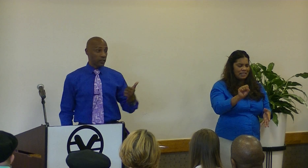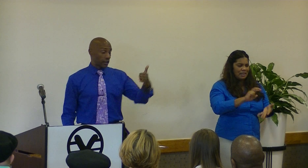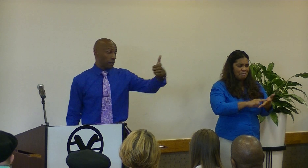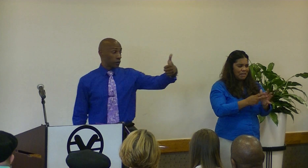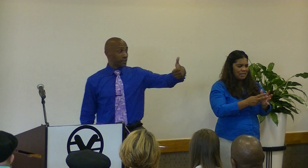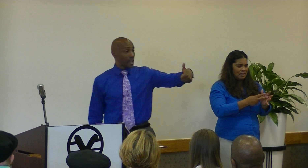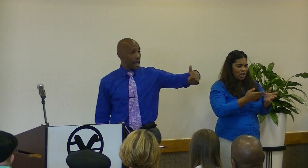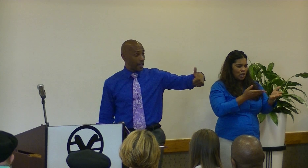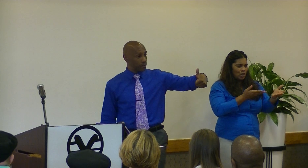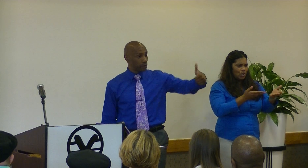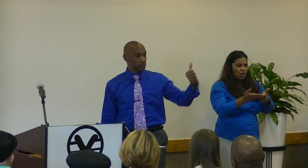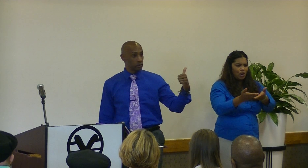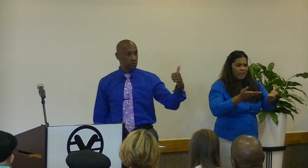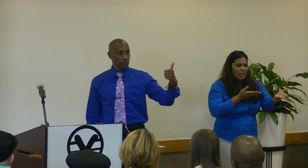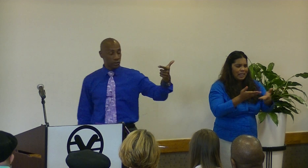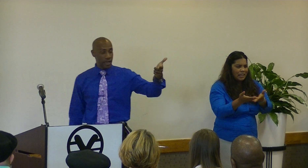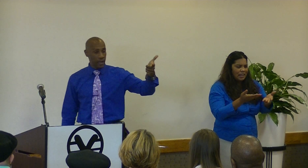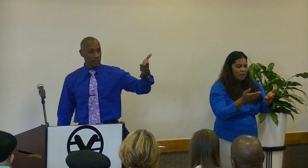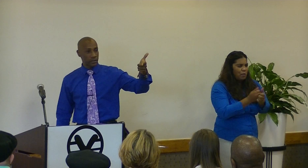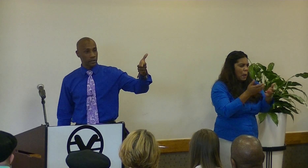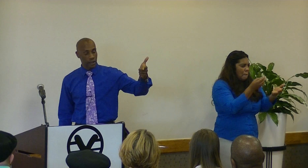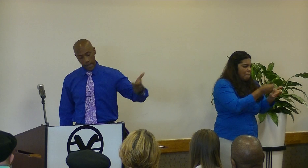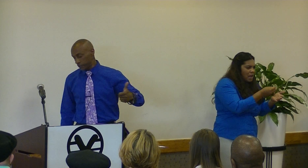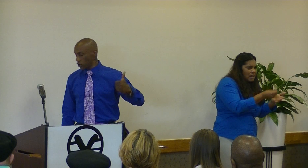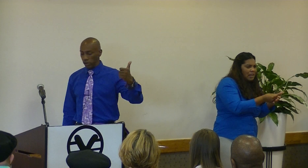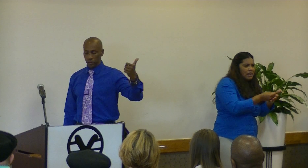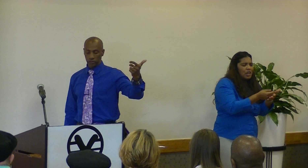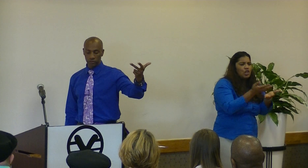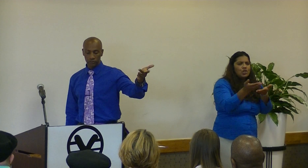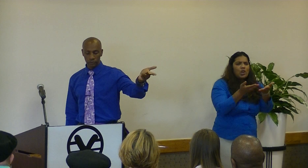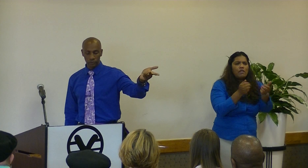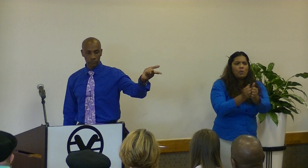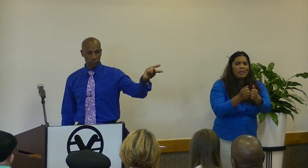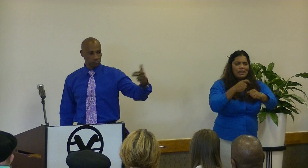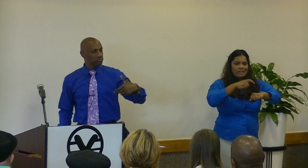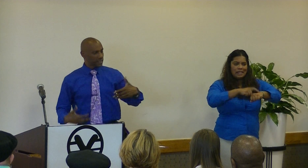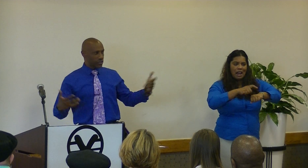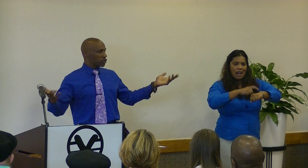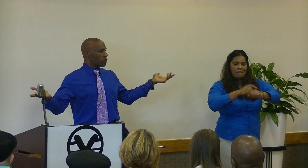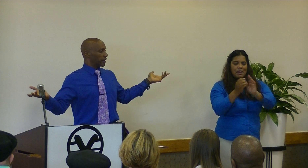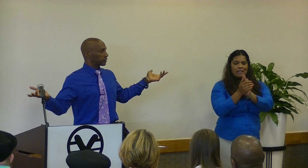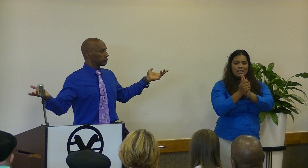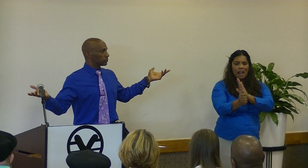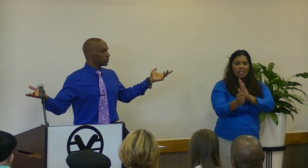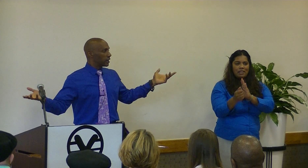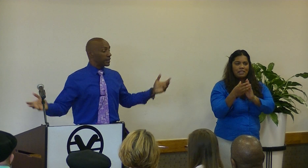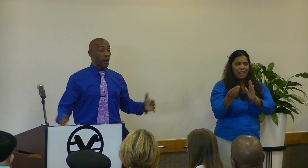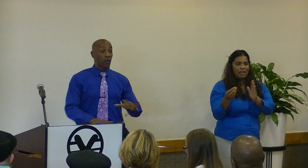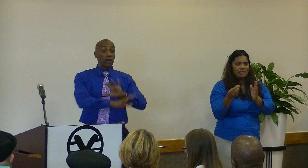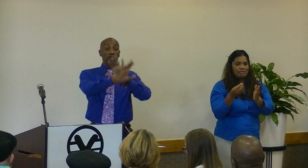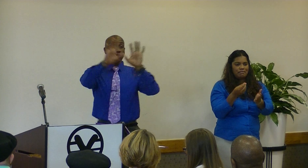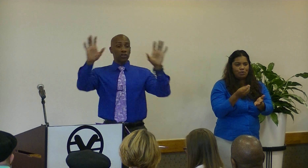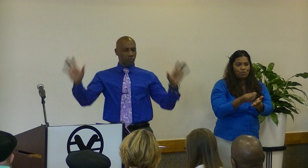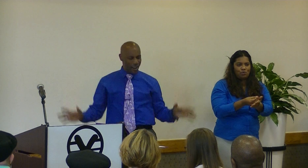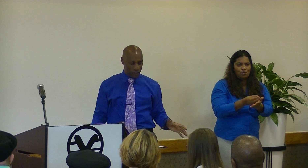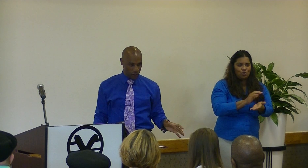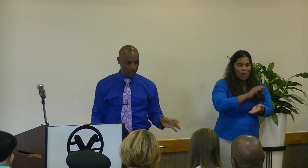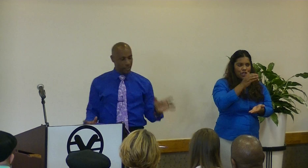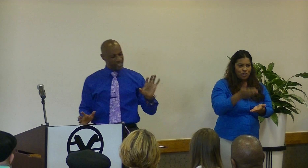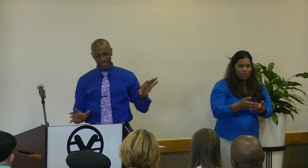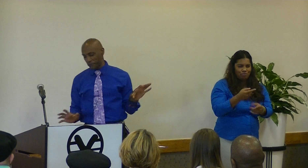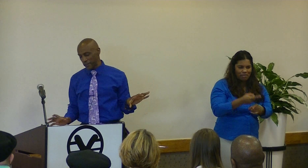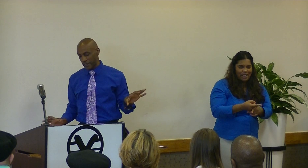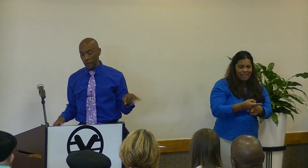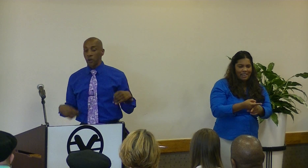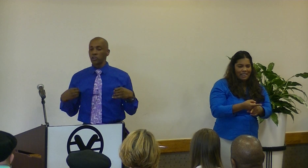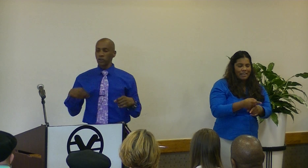it's serving of your time, your talents, and your... That's serving. Now, your treasure,